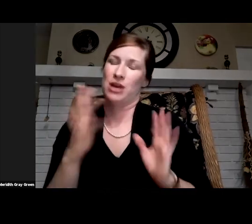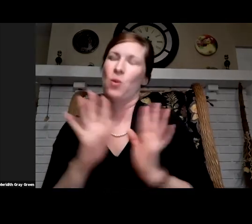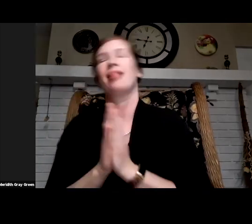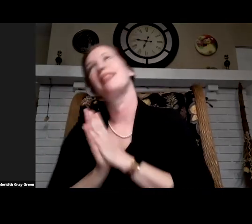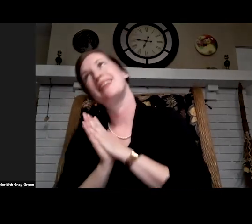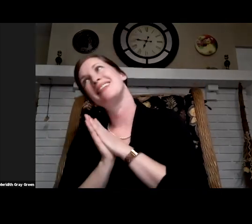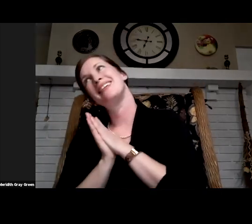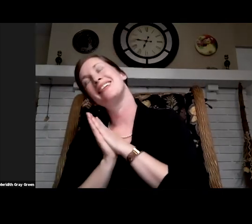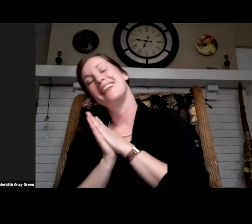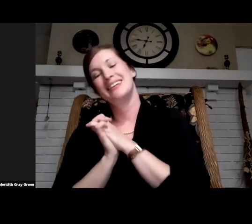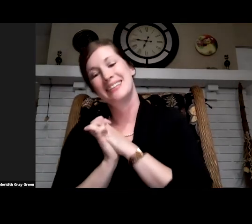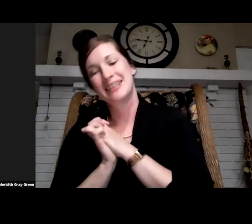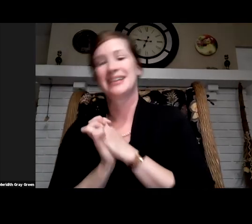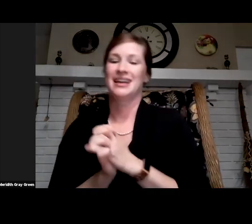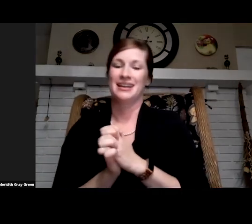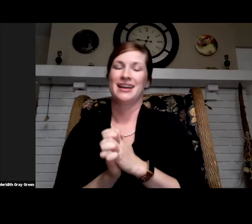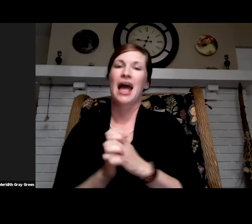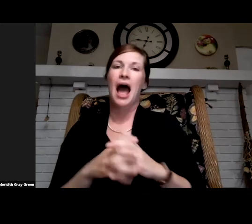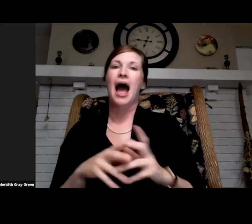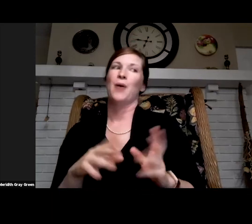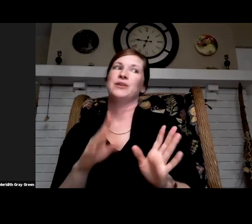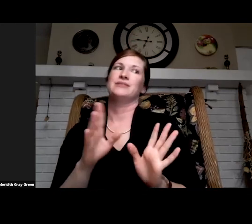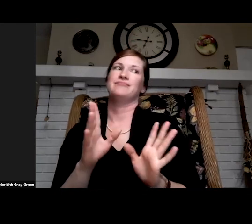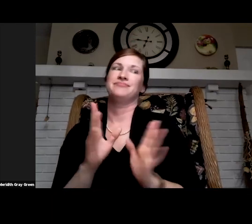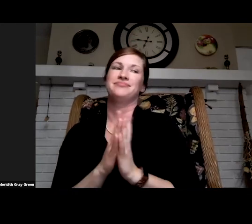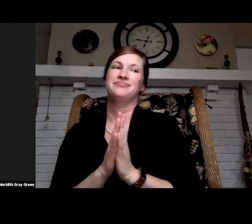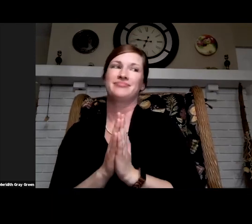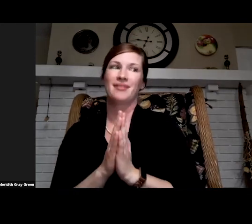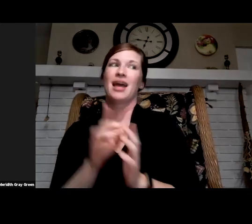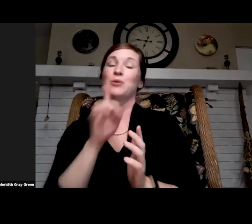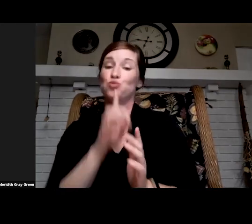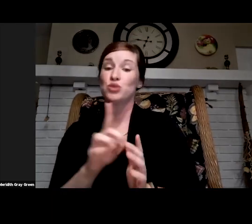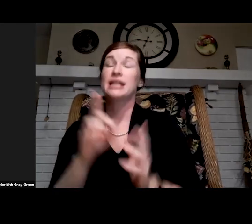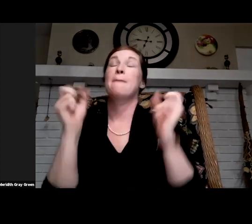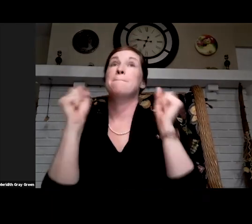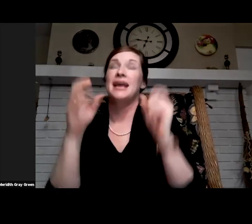So this one is really my favorite one, I have to tell you.